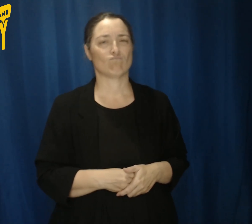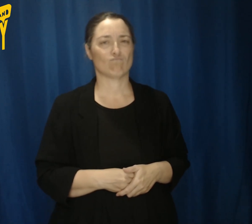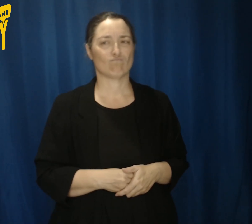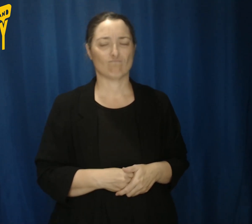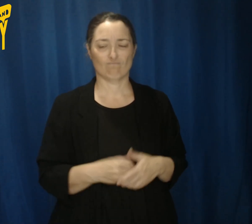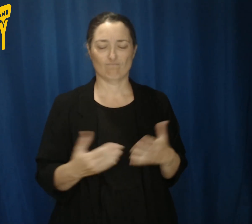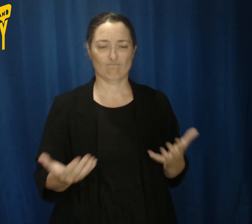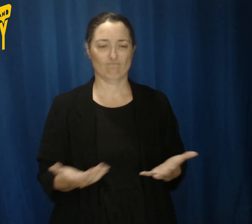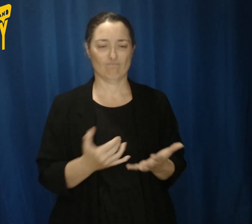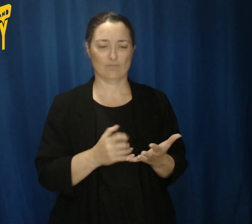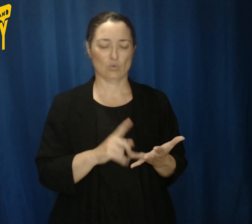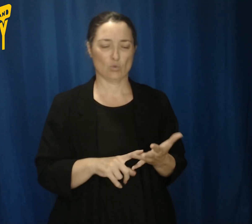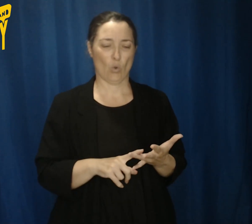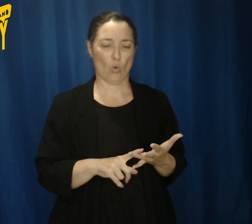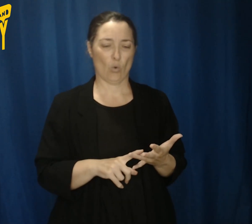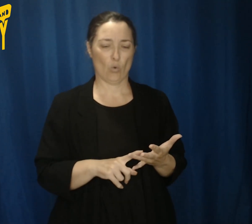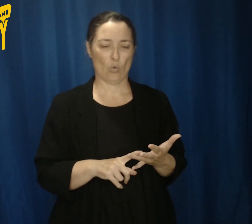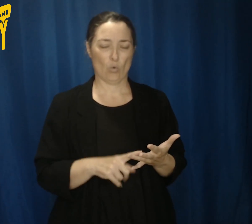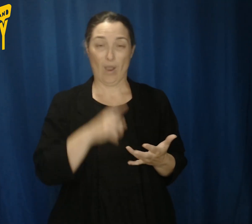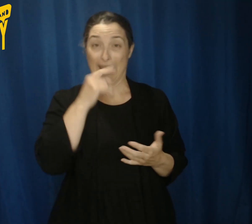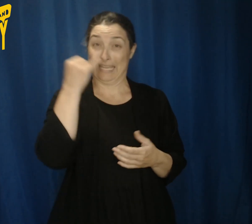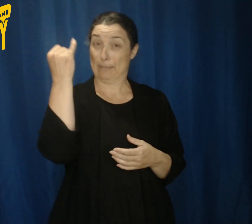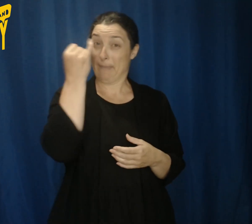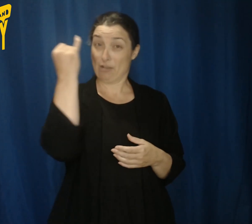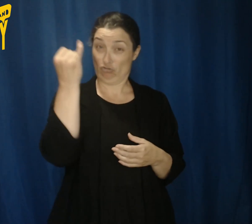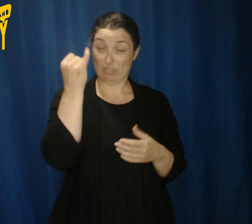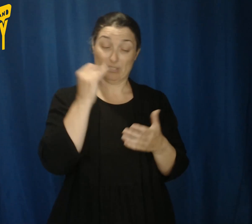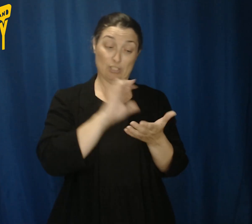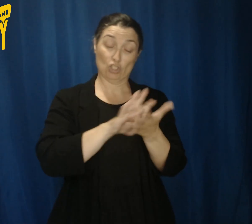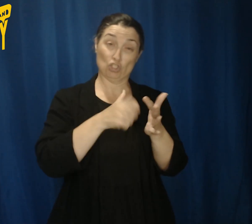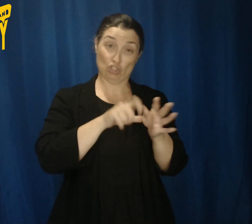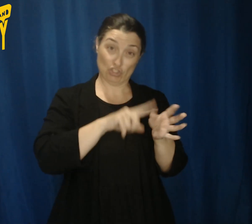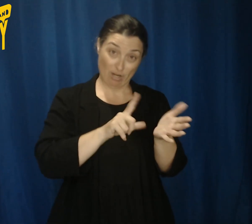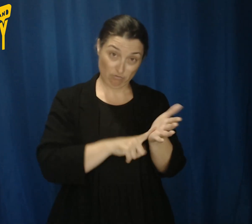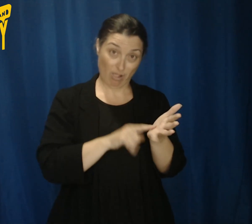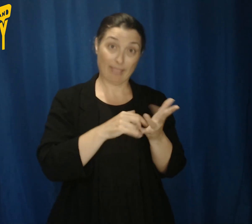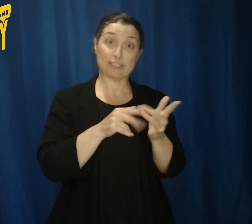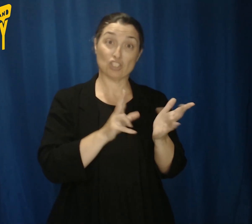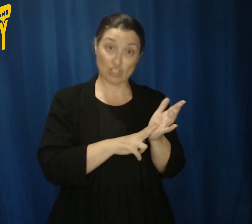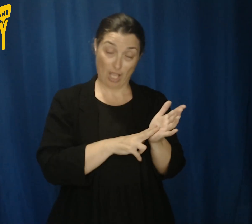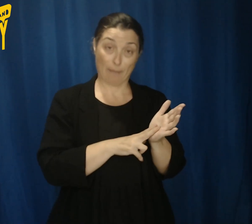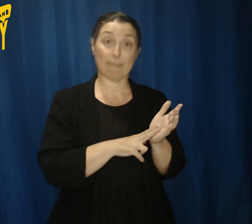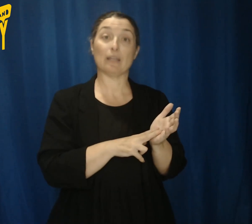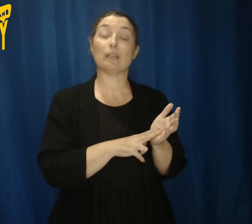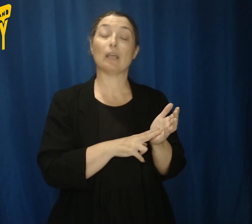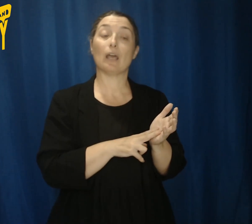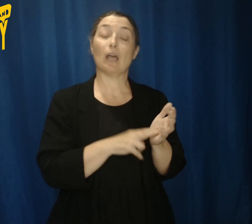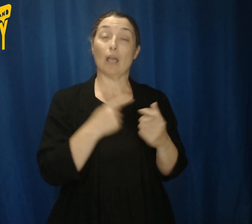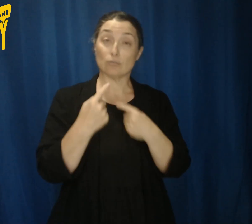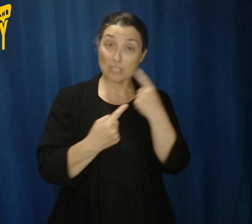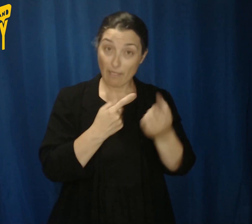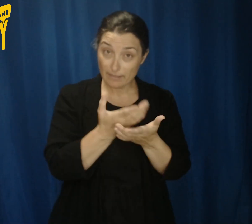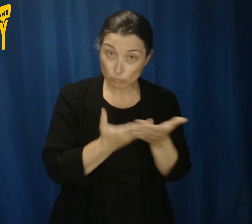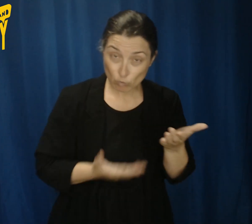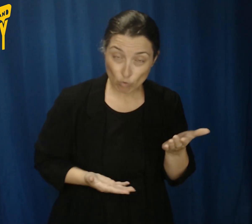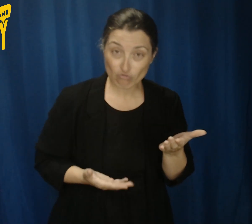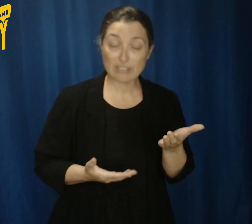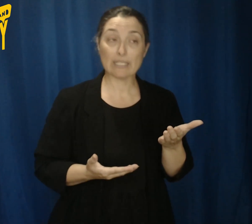for Cheryl and Simon characters to tell the whole story as we see it in the journey of specials, and at the end get that kick